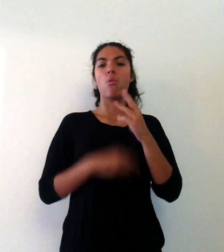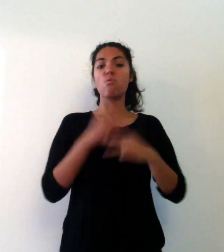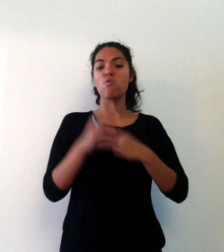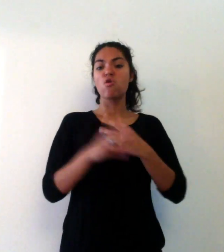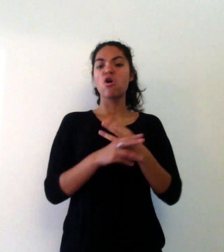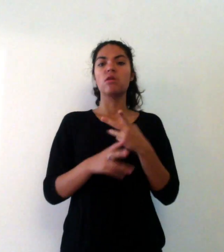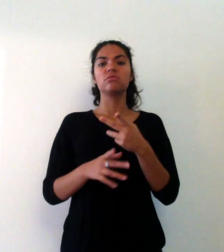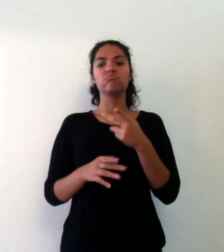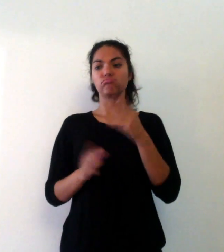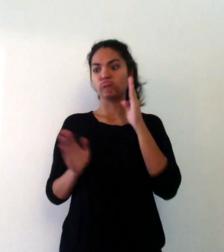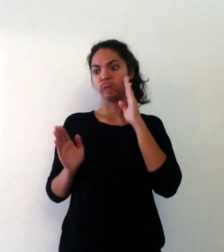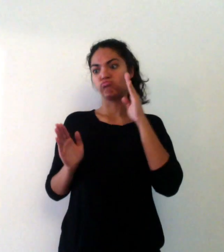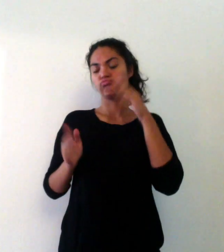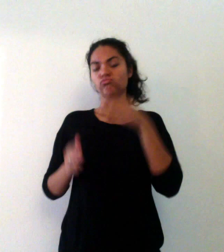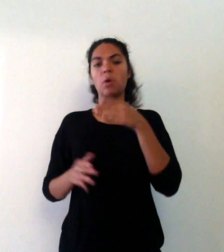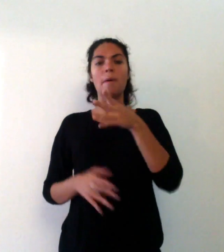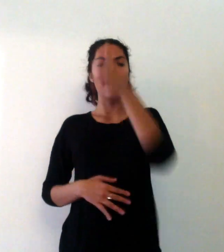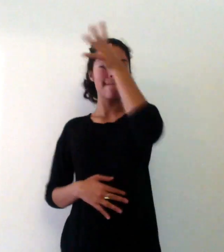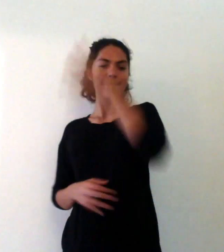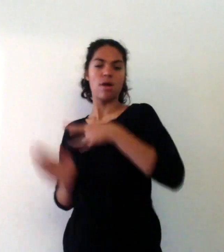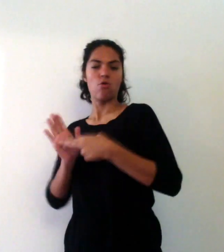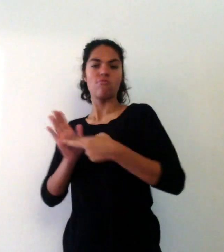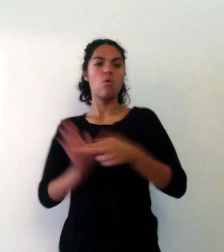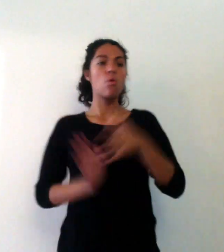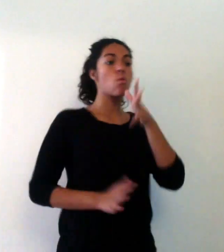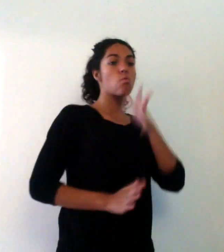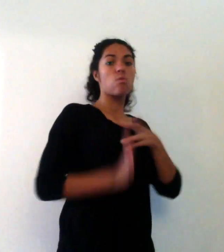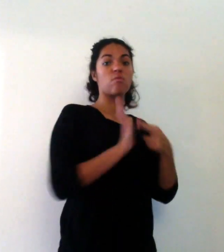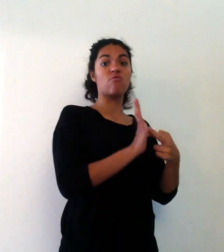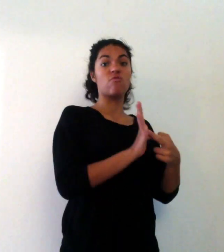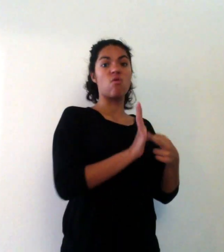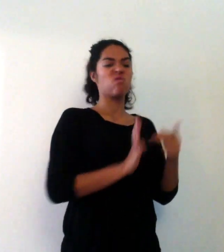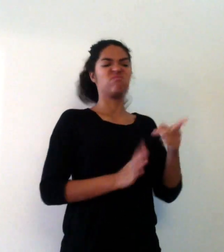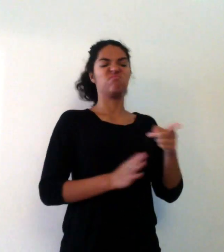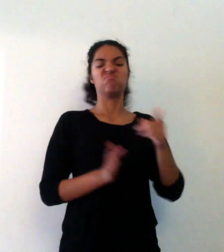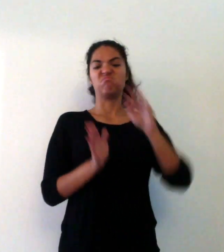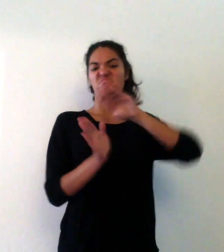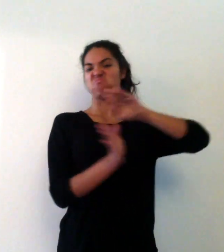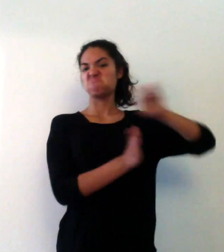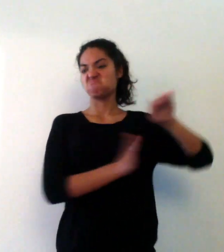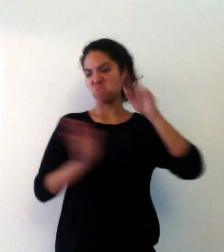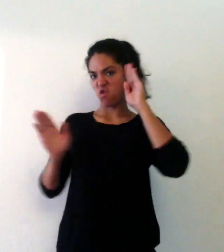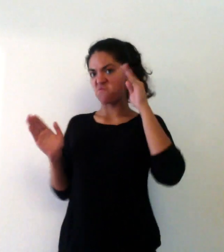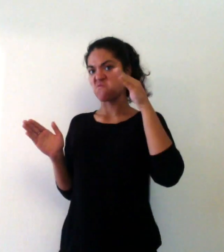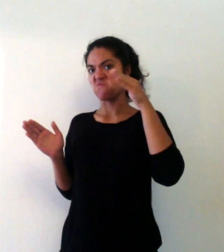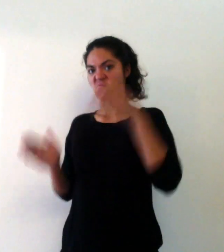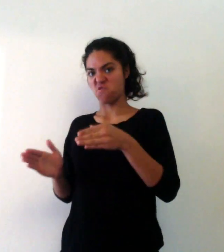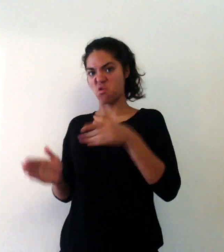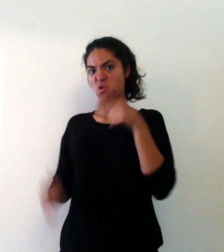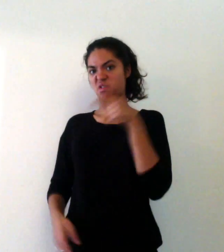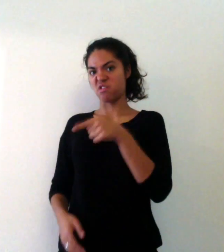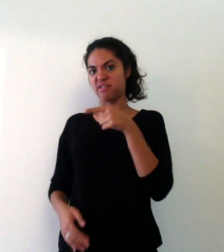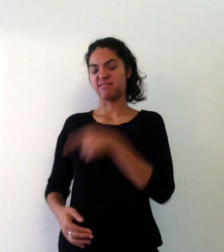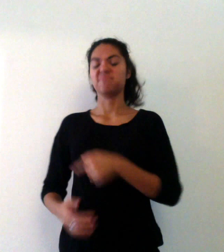but because we have a civilization that is in the midst of what Carl Stern called the flight from